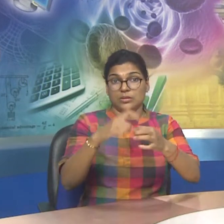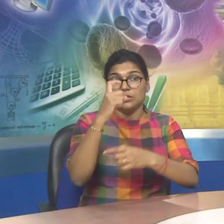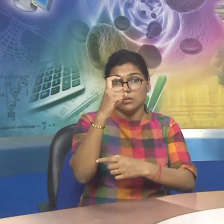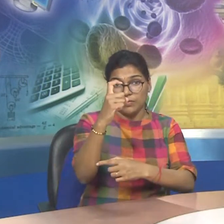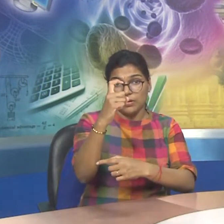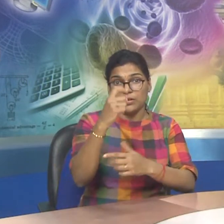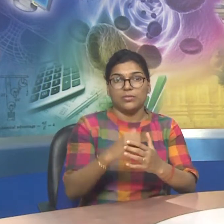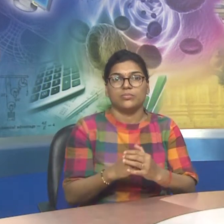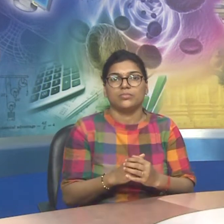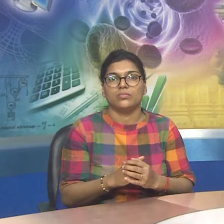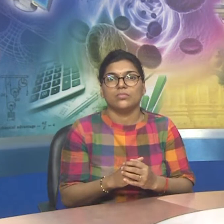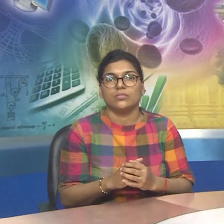Question number 7.